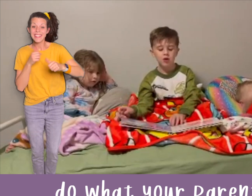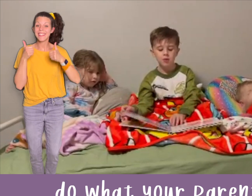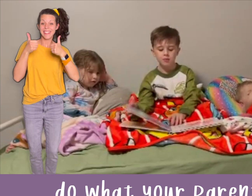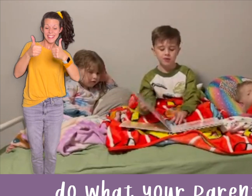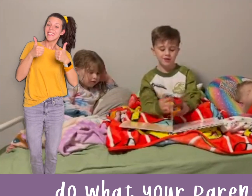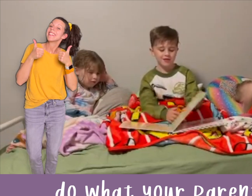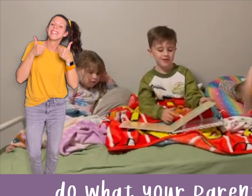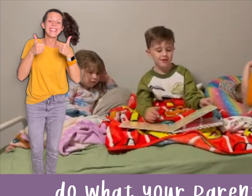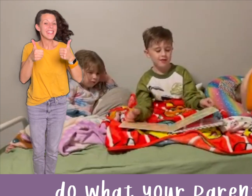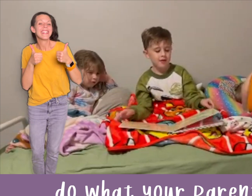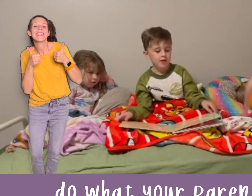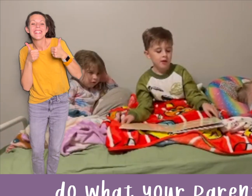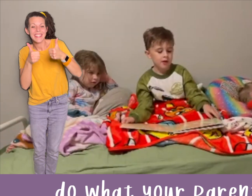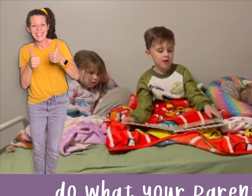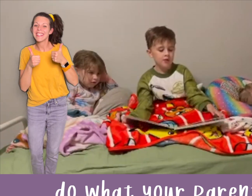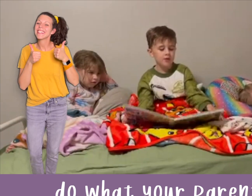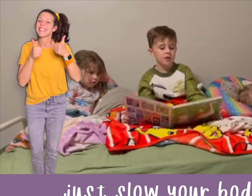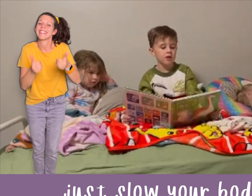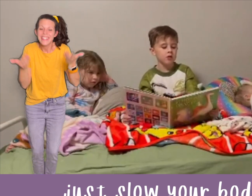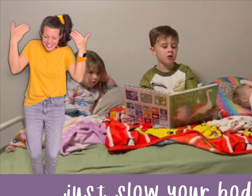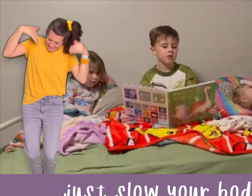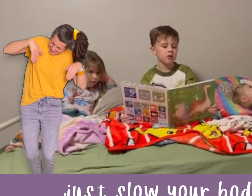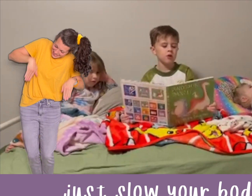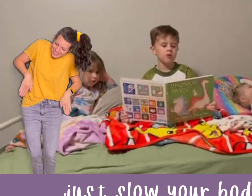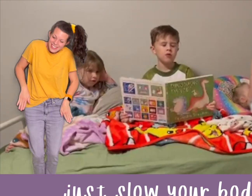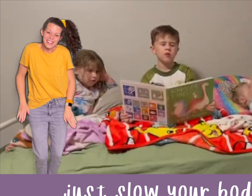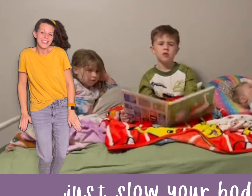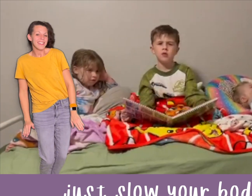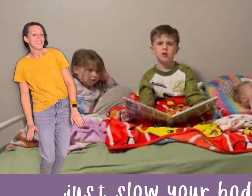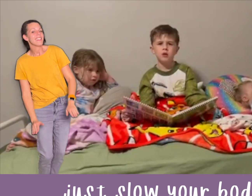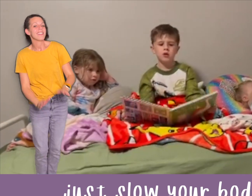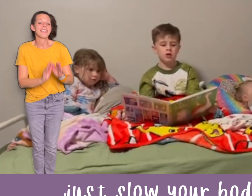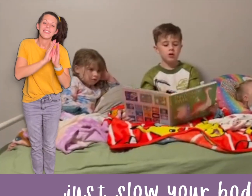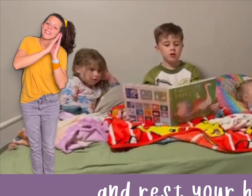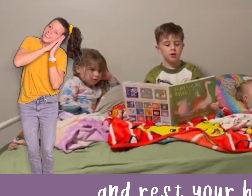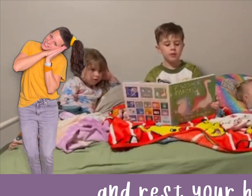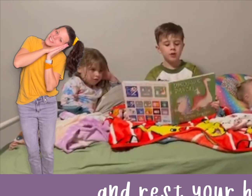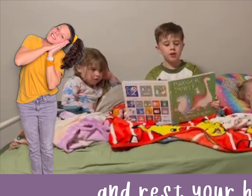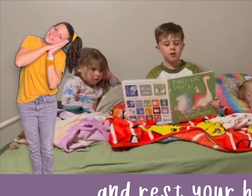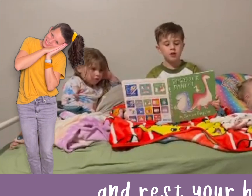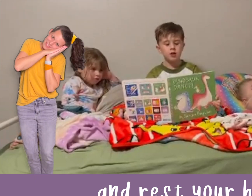what your parents said. Just slow your body down and rest your head.